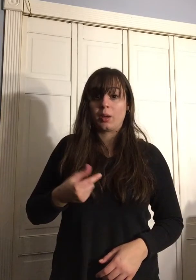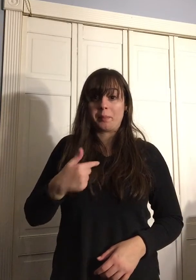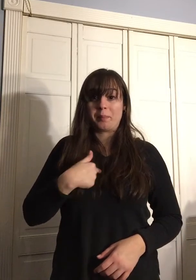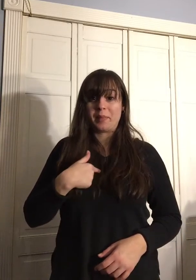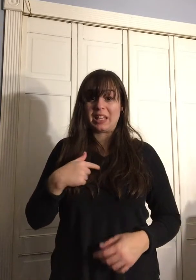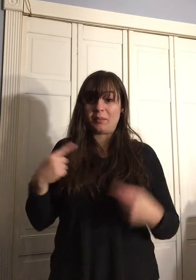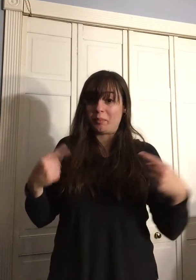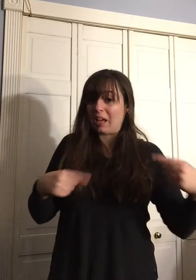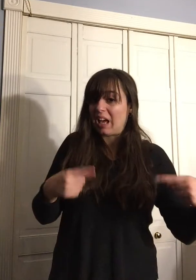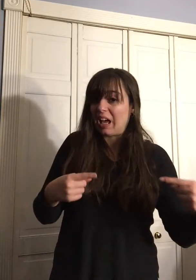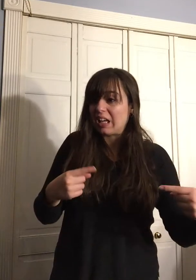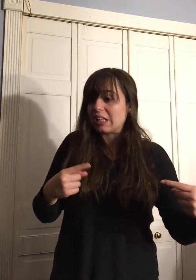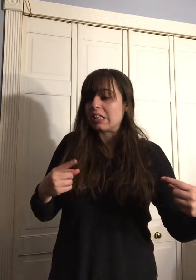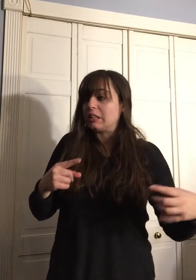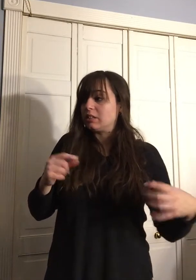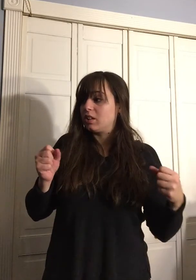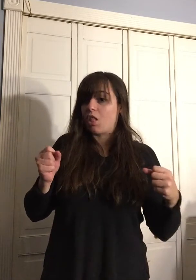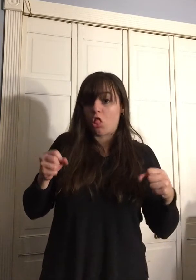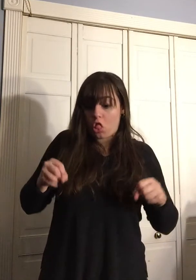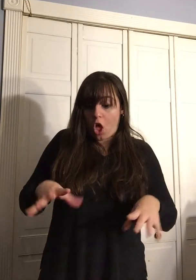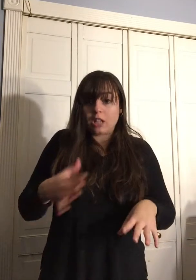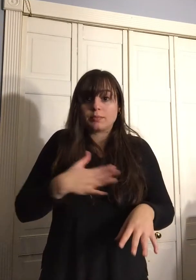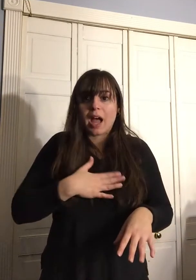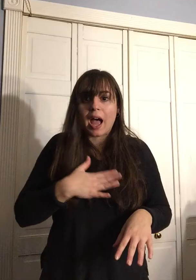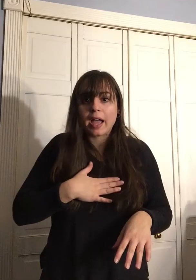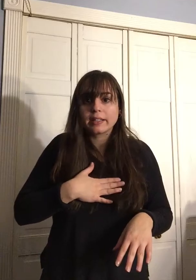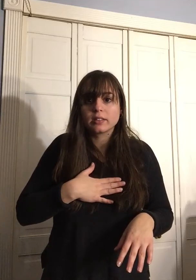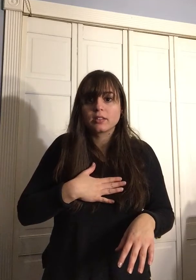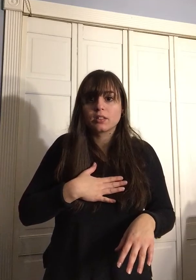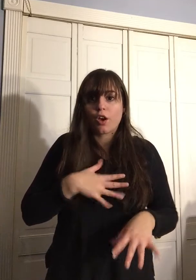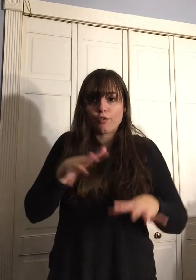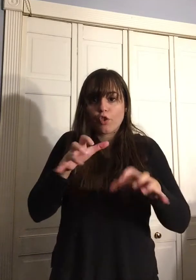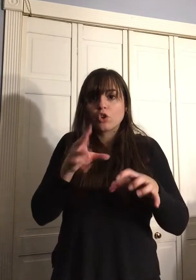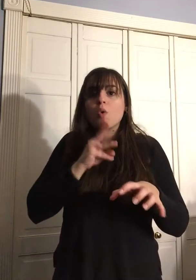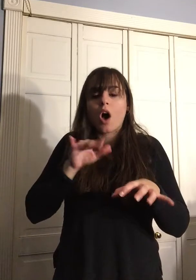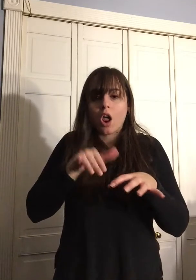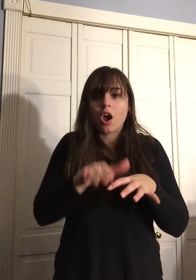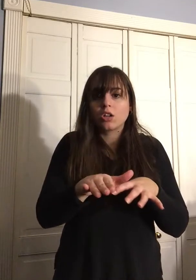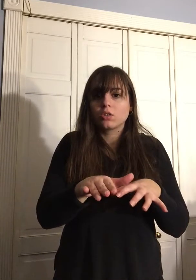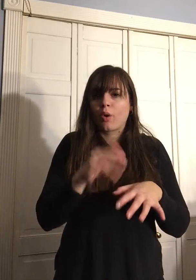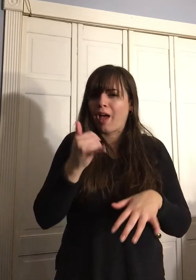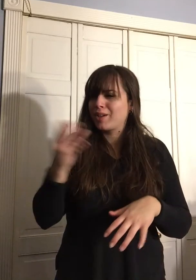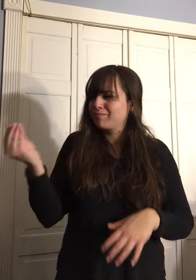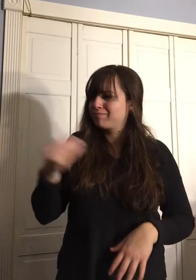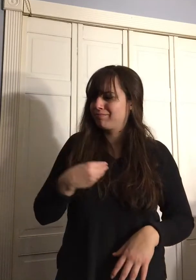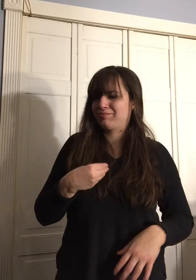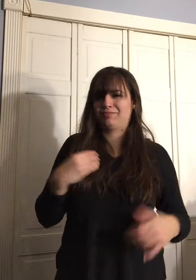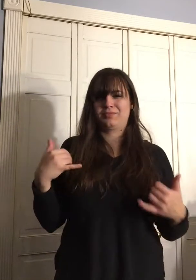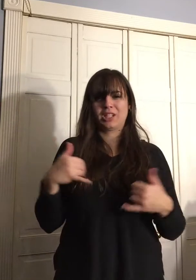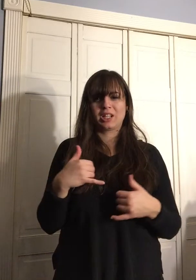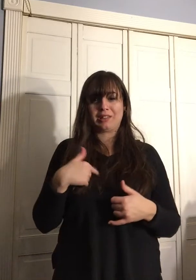This time, an officer grabbed his coat to keep me warm. Because I lost my